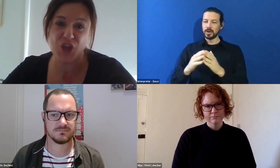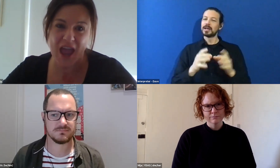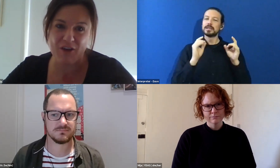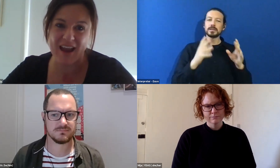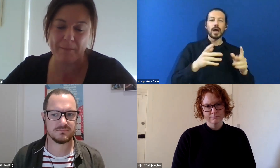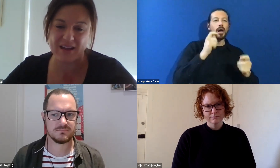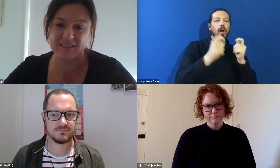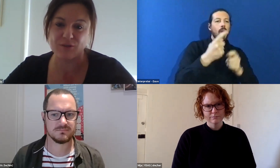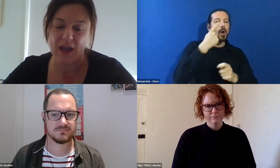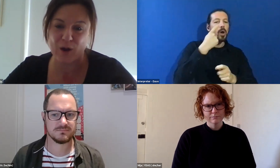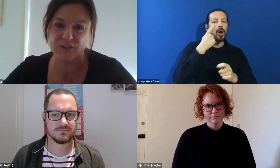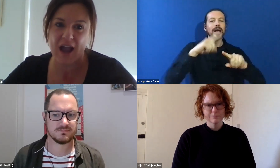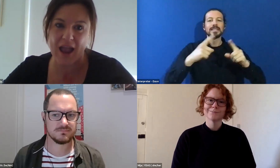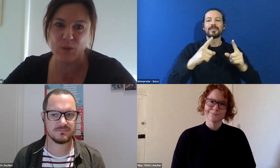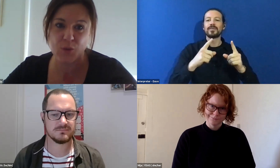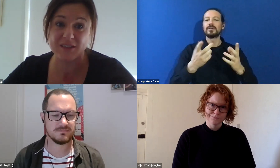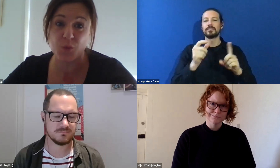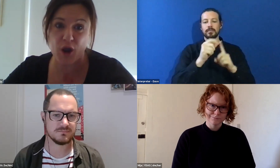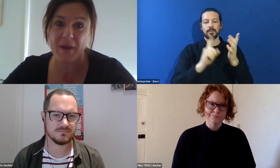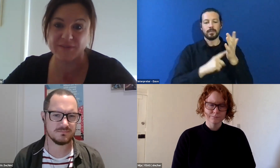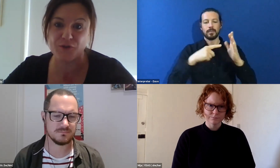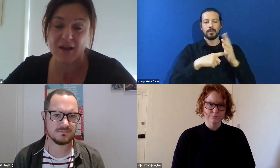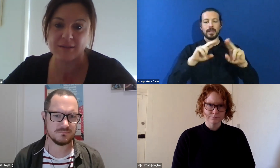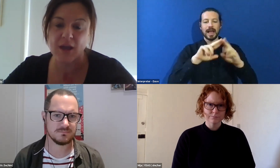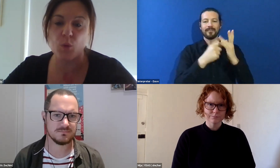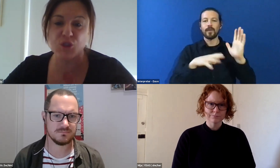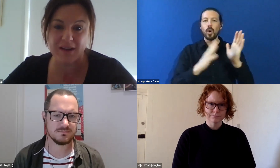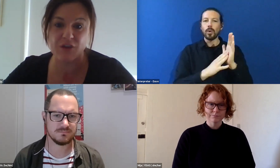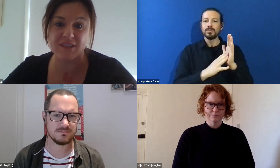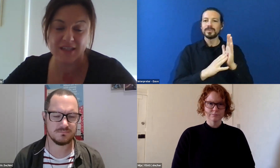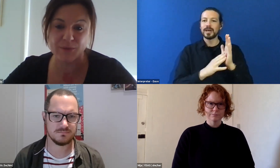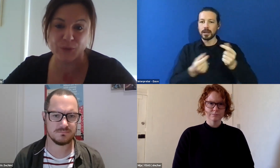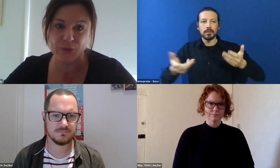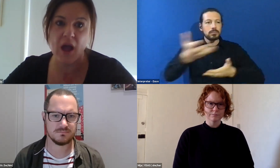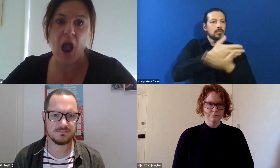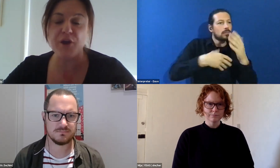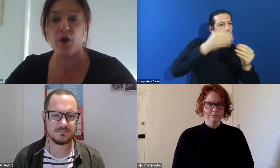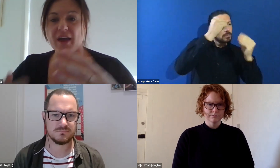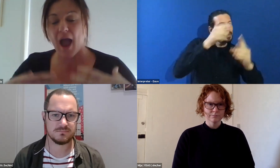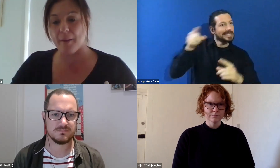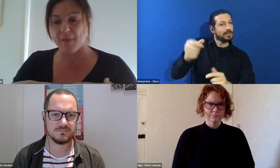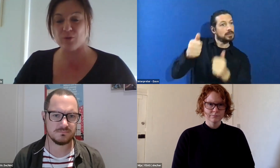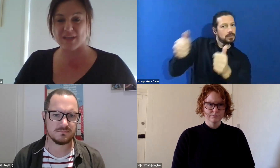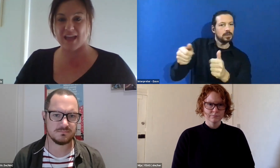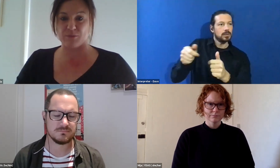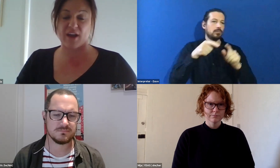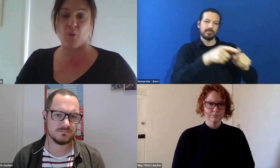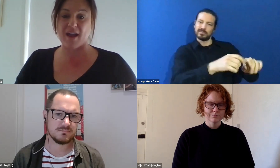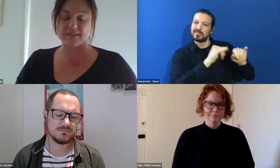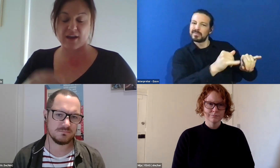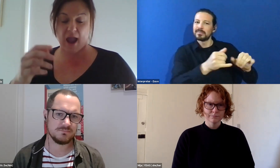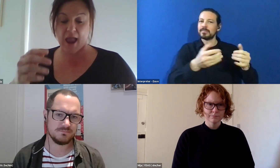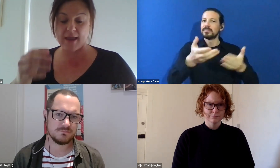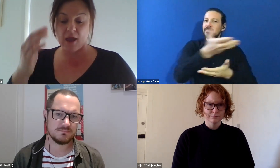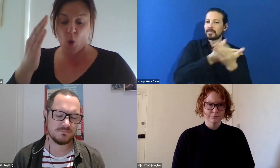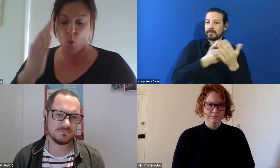and sharing amongst ourselves, okay, which ones work best for us, which ones are accessible. I know that our team straight away